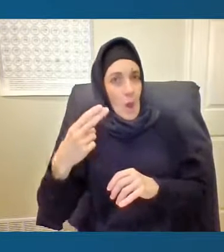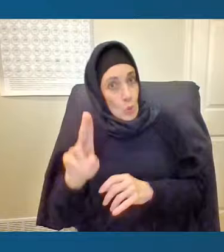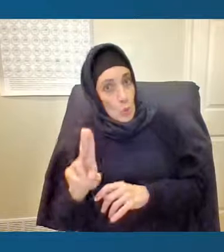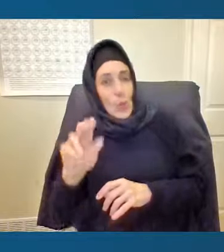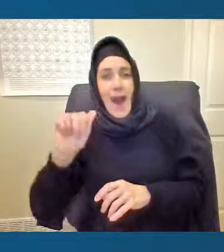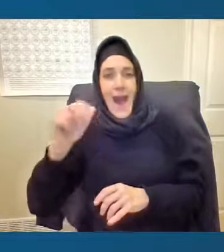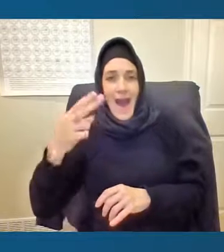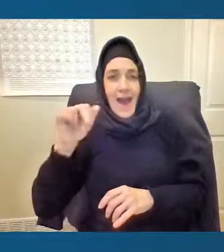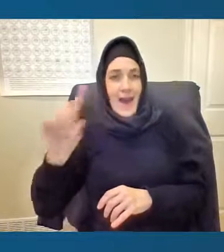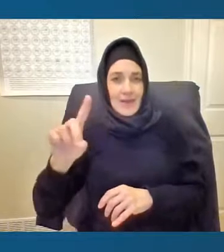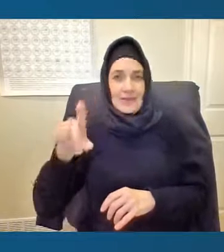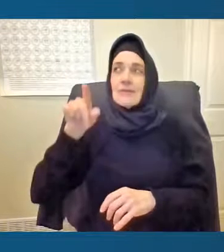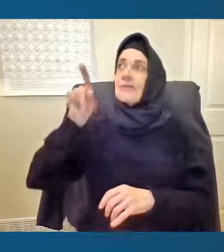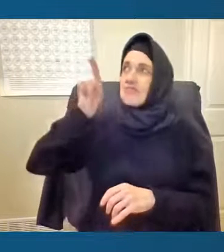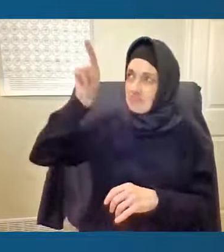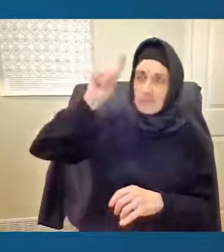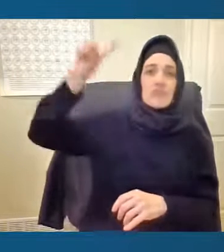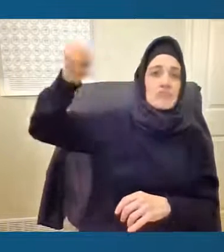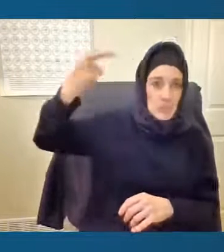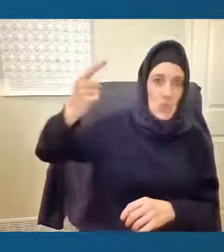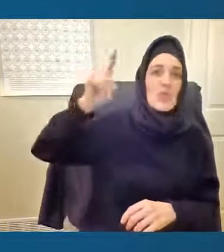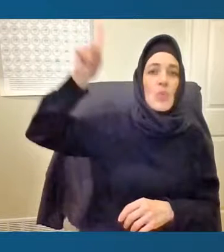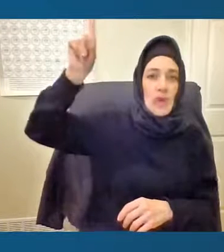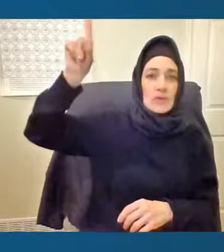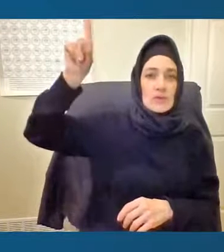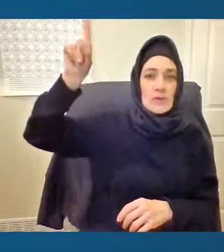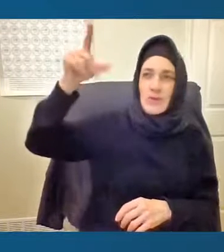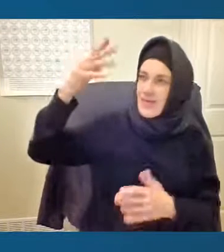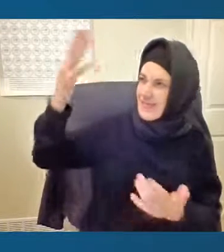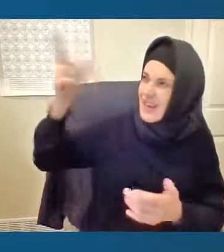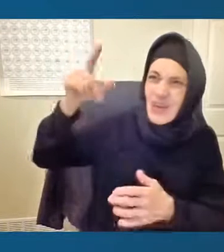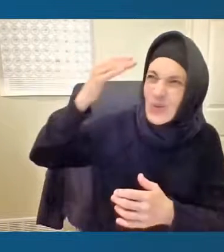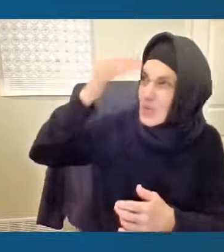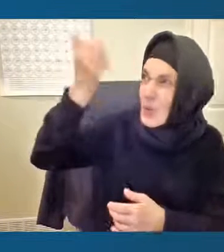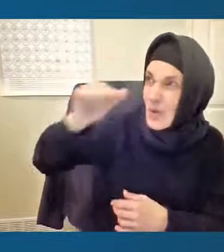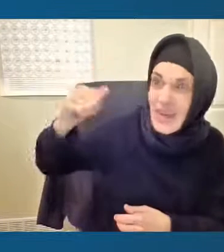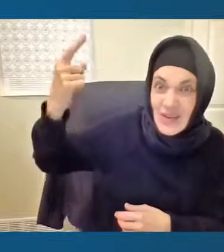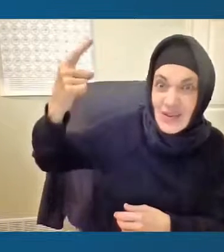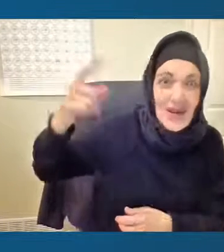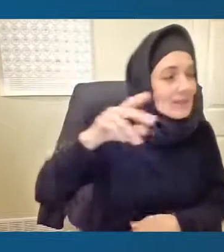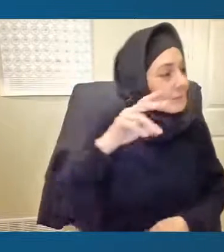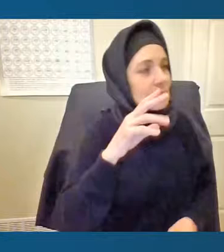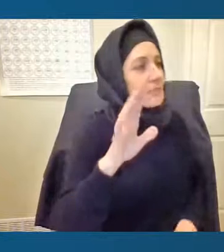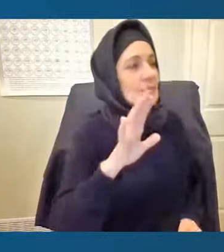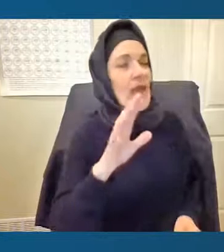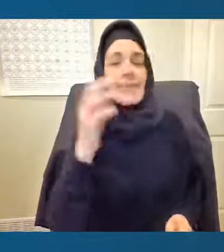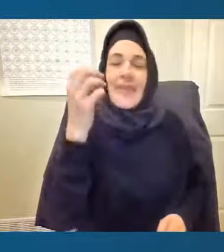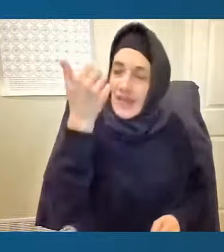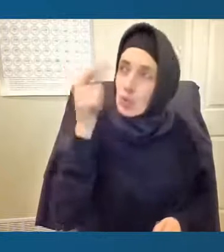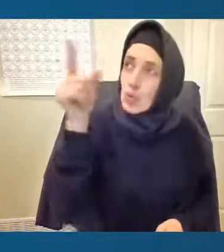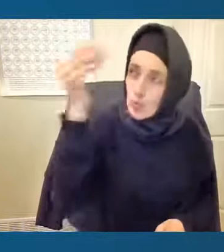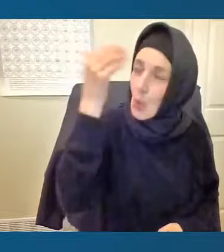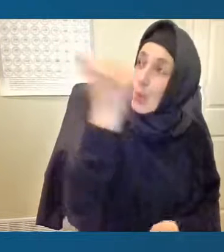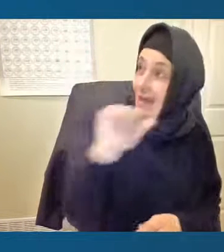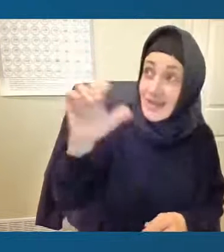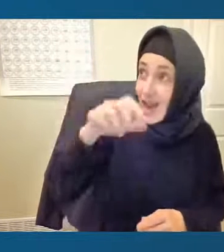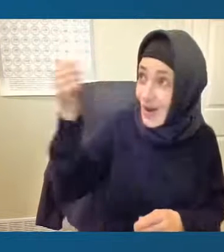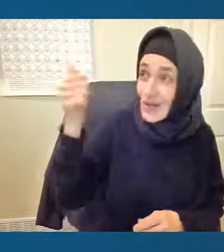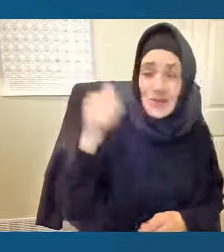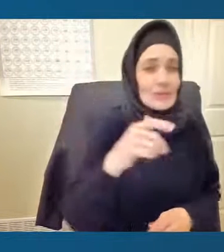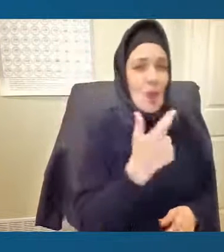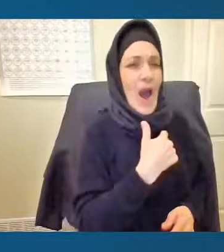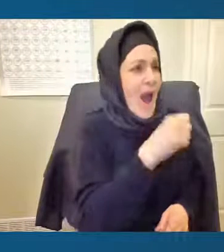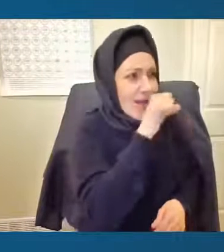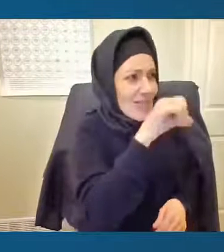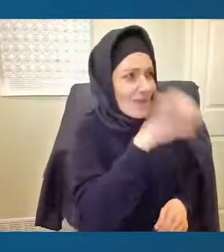surah. So, Joe, pick one thing. SubhanAllah is your joint. Man, that's your door to Jannah, man. SubhanAllah is my dhikr. That's what you do.